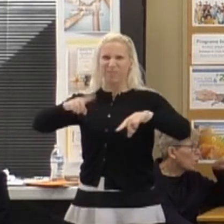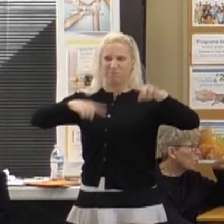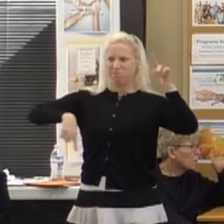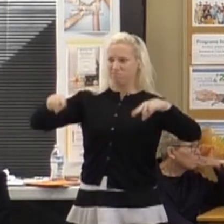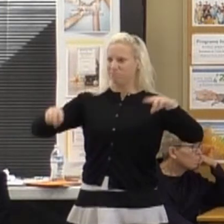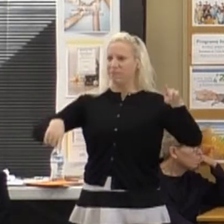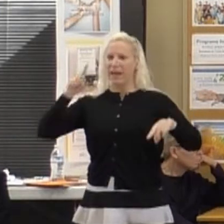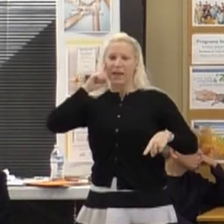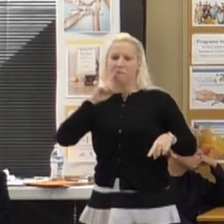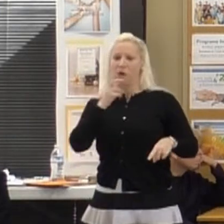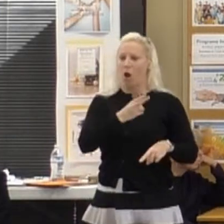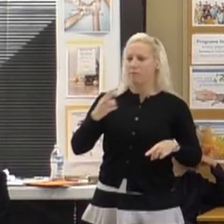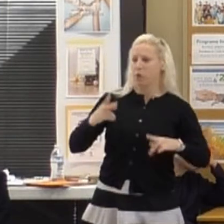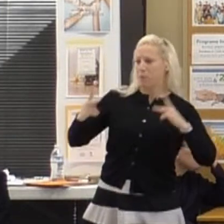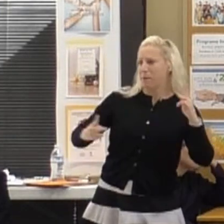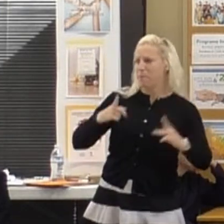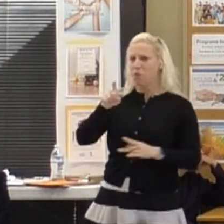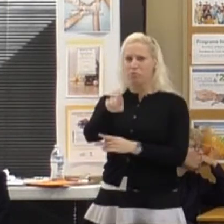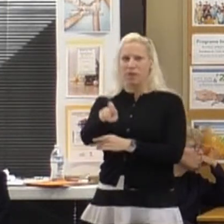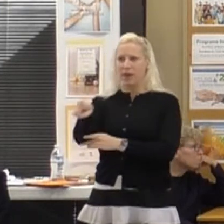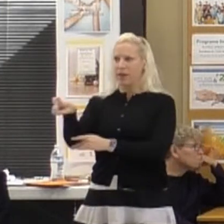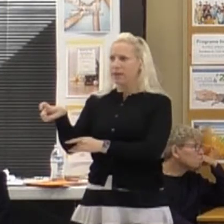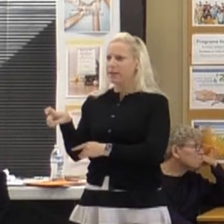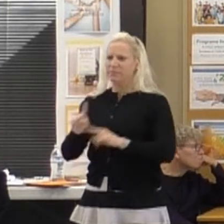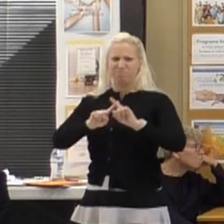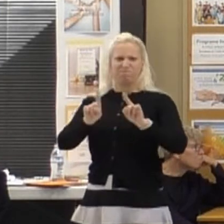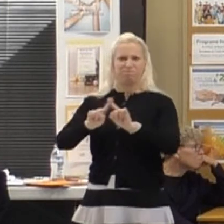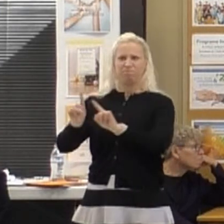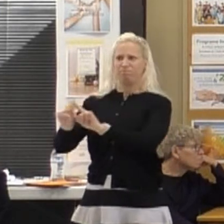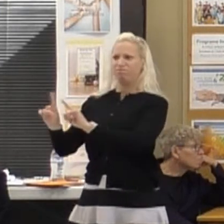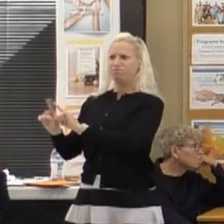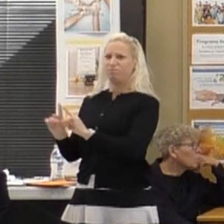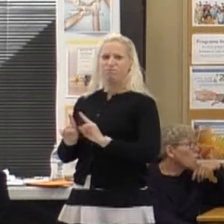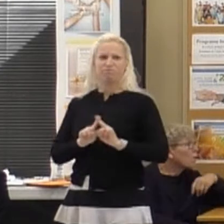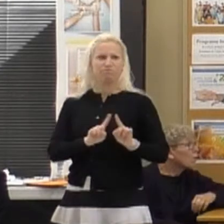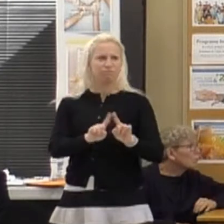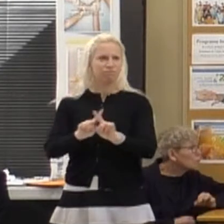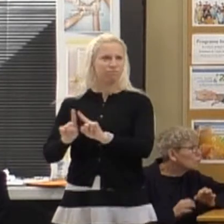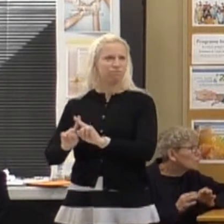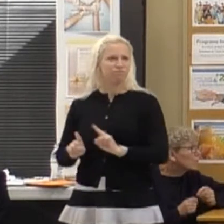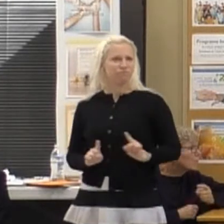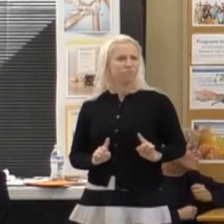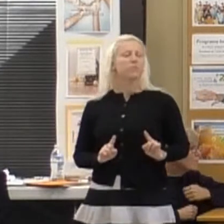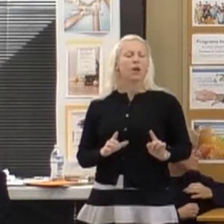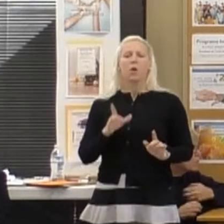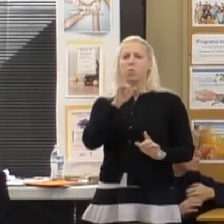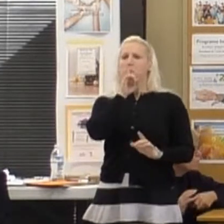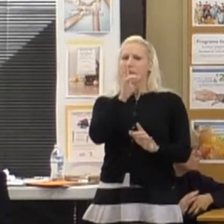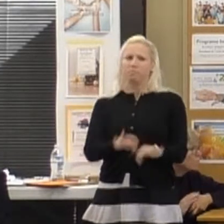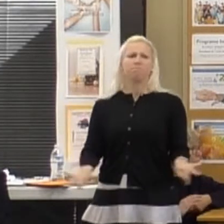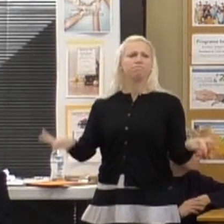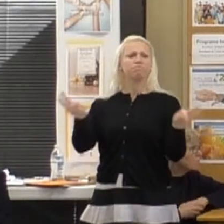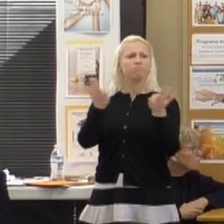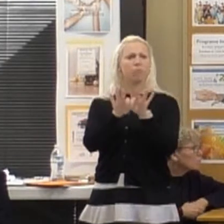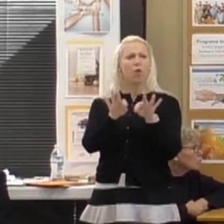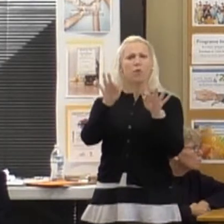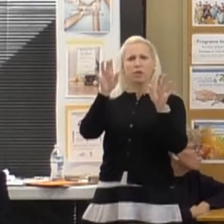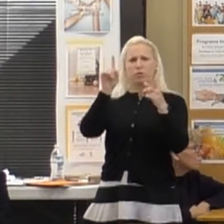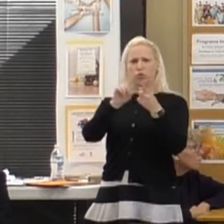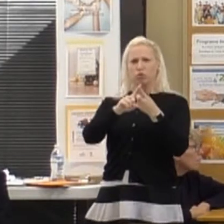this example because you need to understand that deaf and hard of hearing people will have varied needs. We all